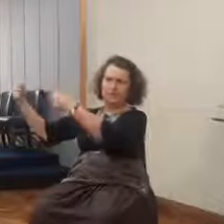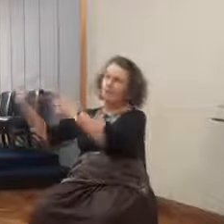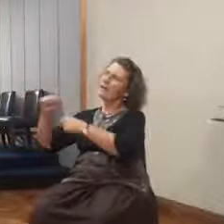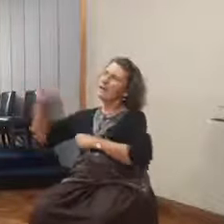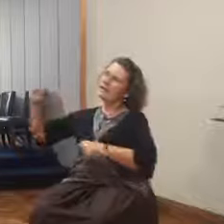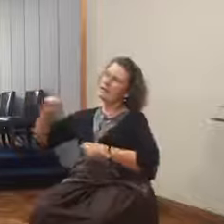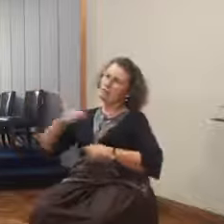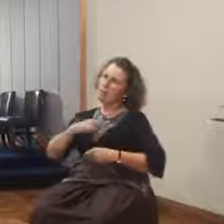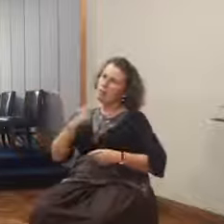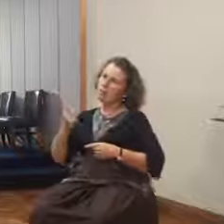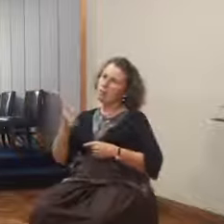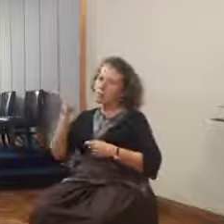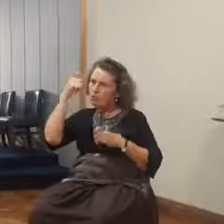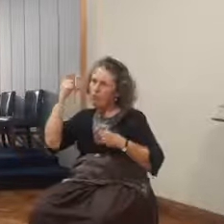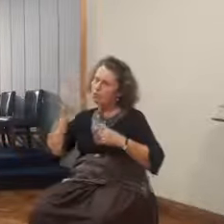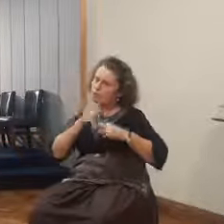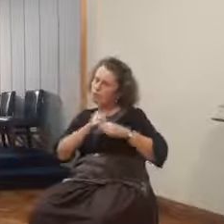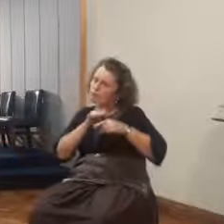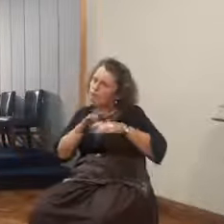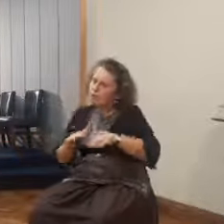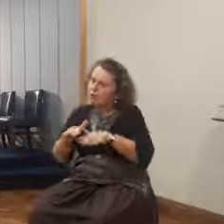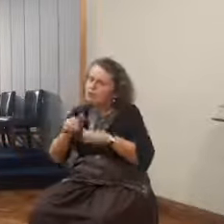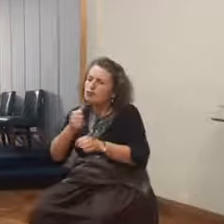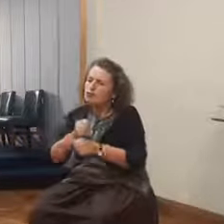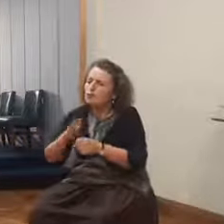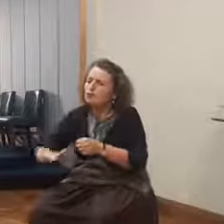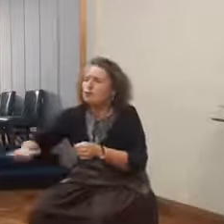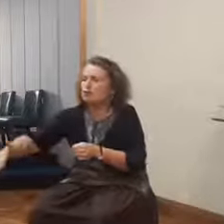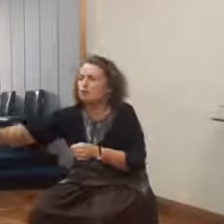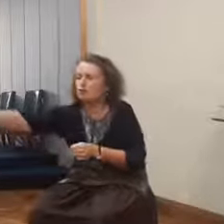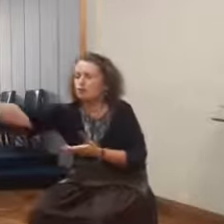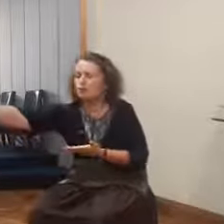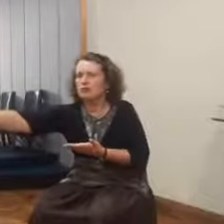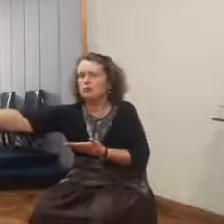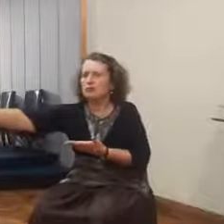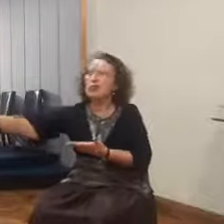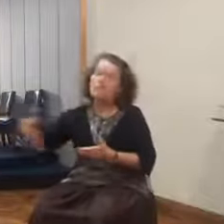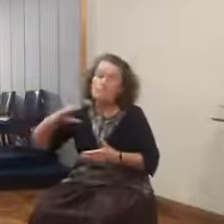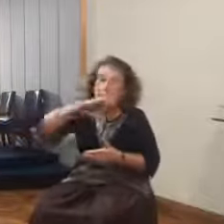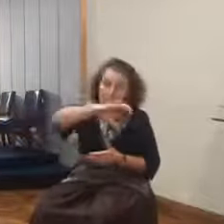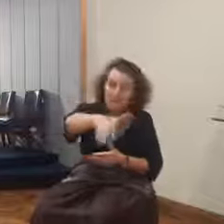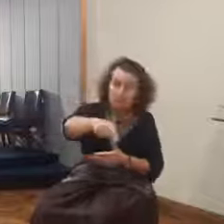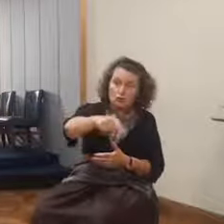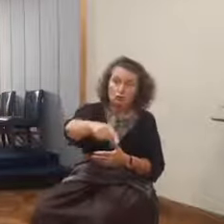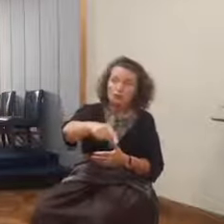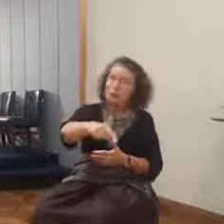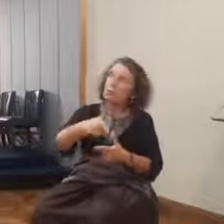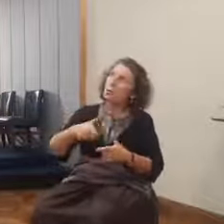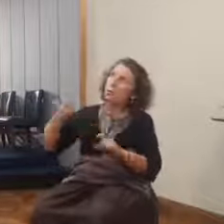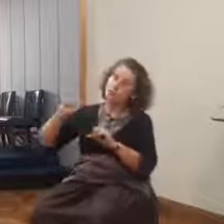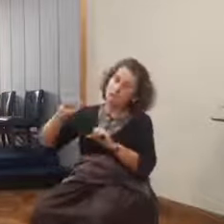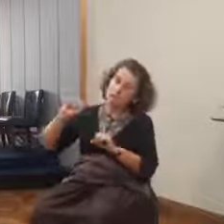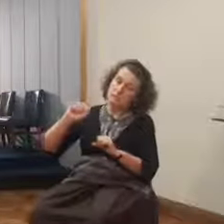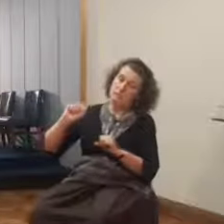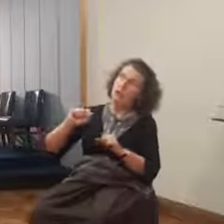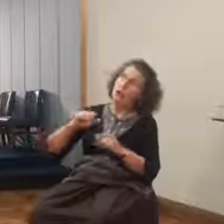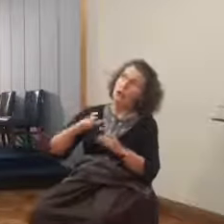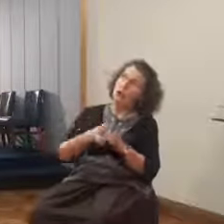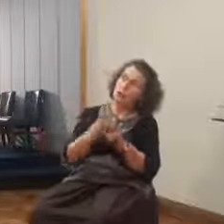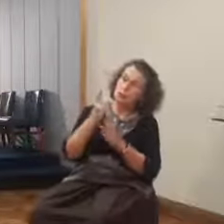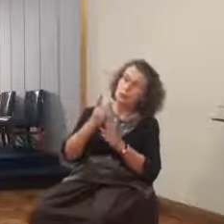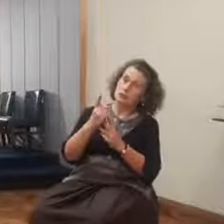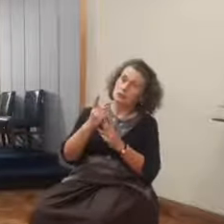generations. Blessed is the nation whose God is the Lord, and the people whom he hath chosen for